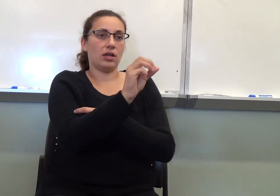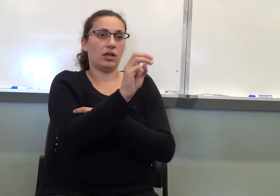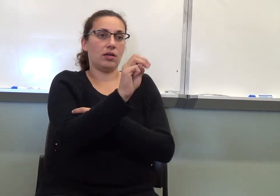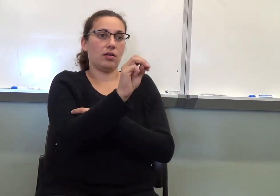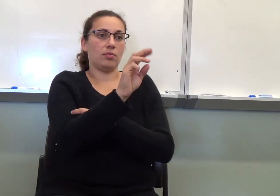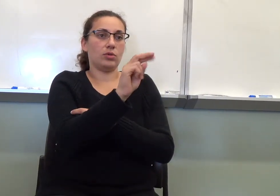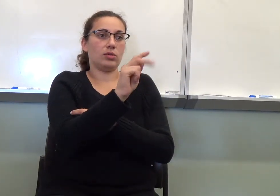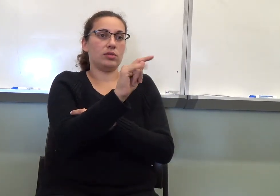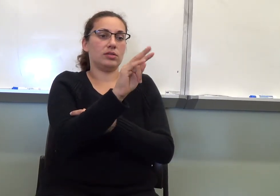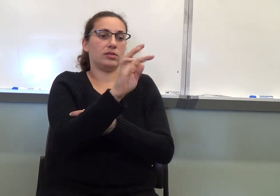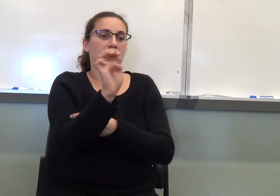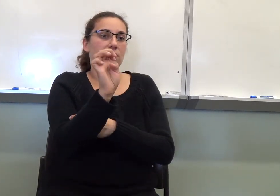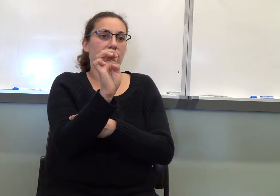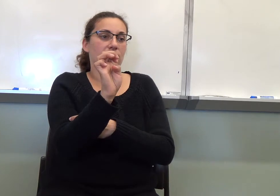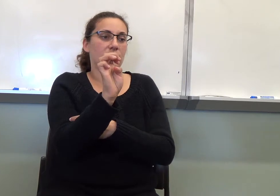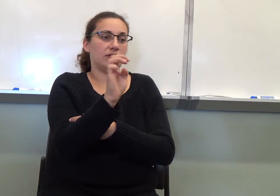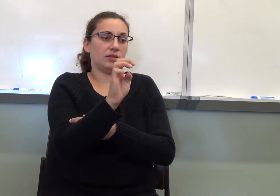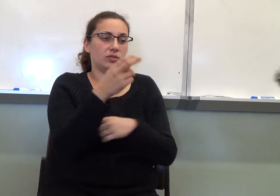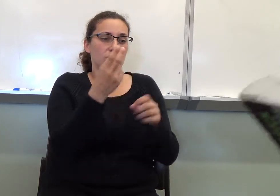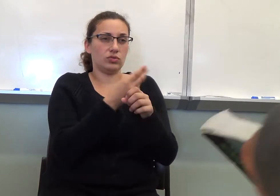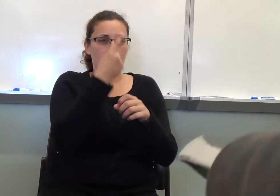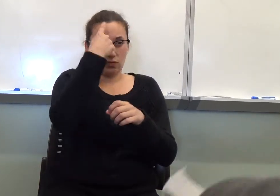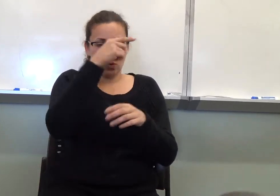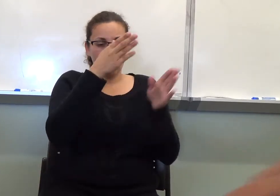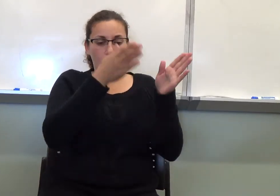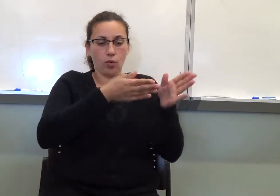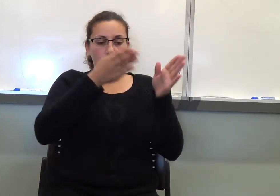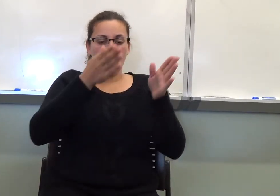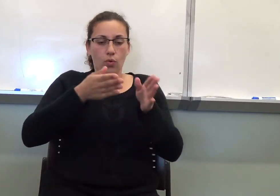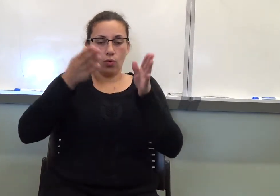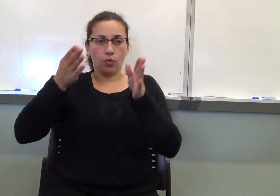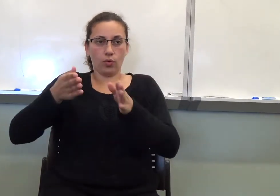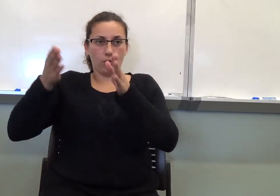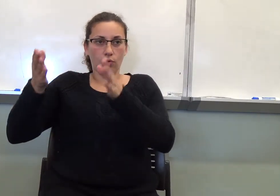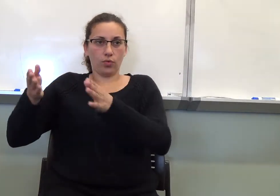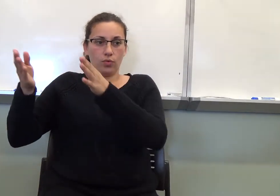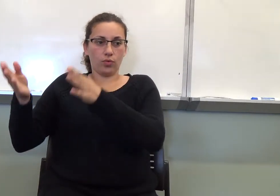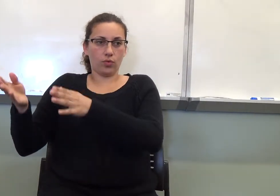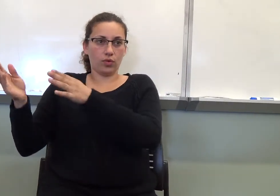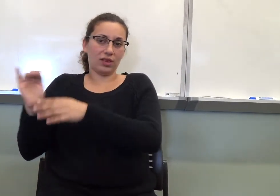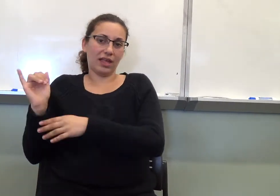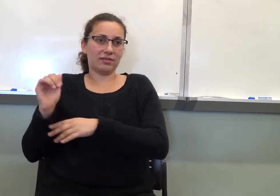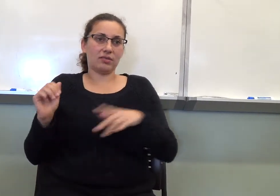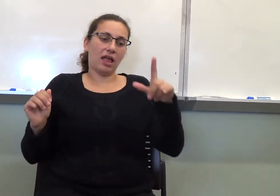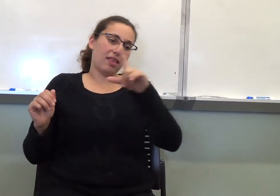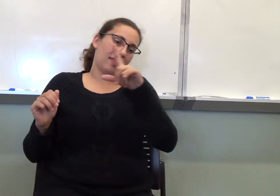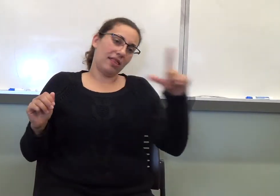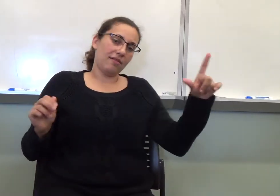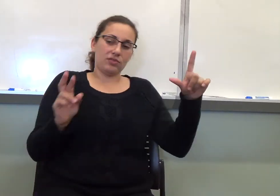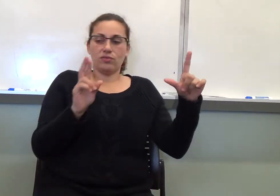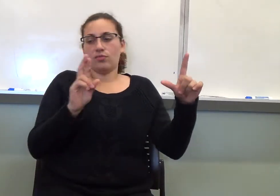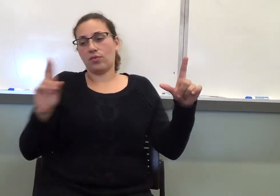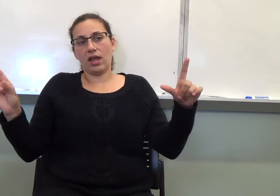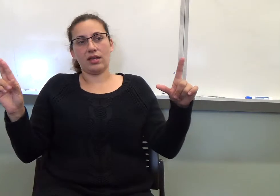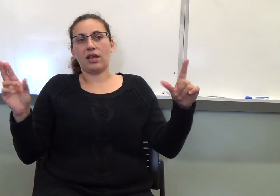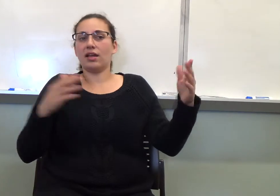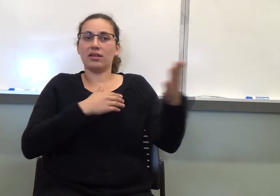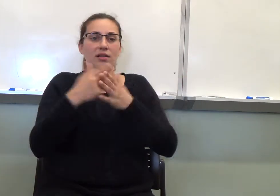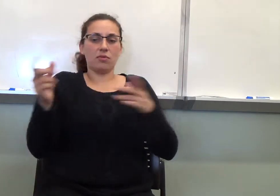Commutative only applies to the order of things. When you're multiplying things, the left-right order simply doesn't matter. You can just switch them back